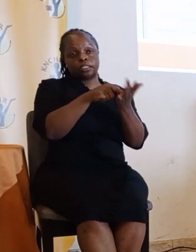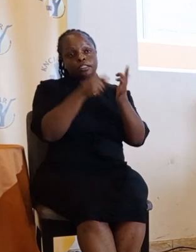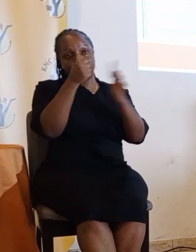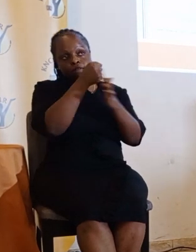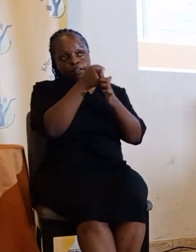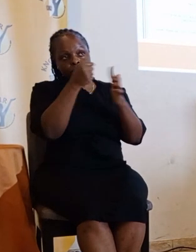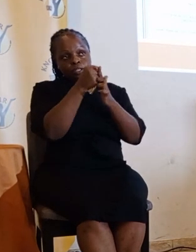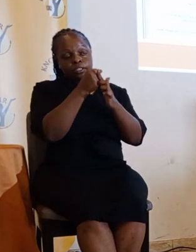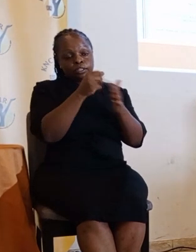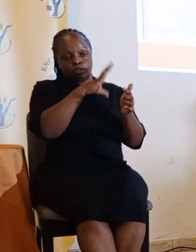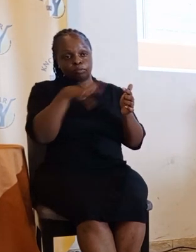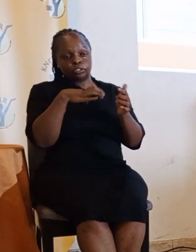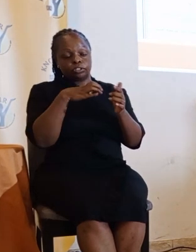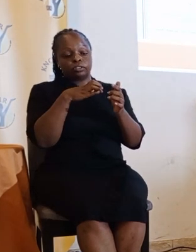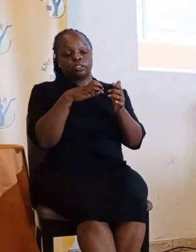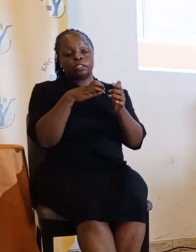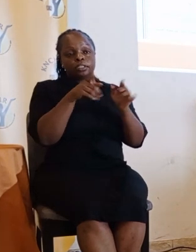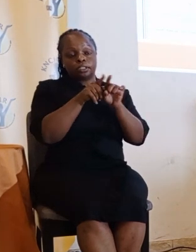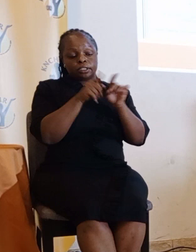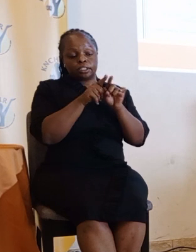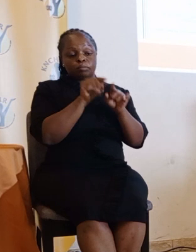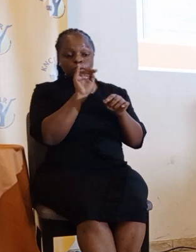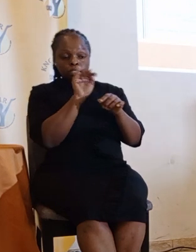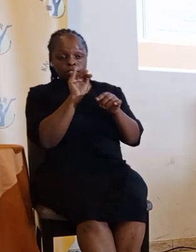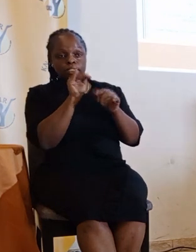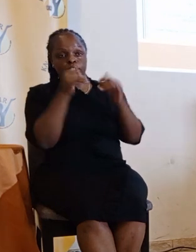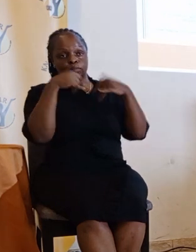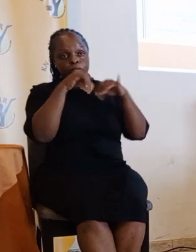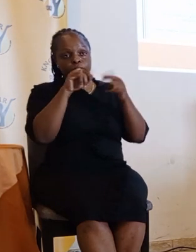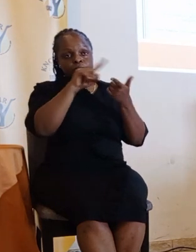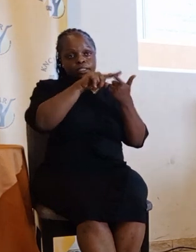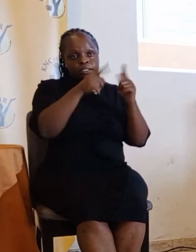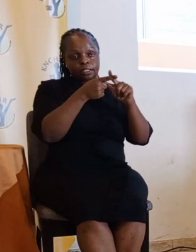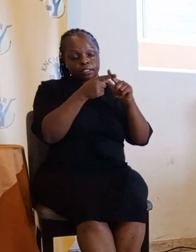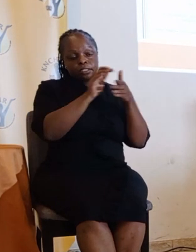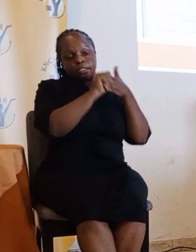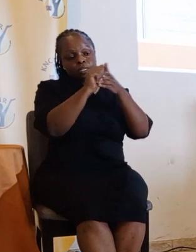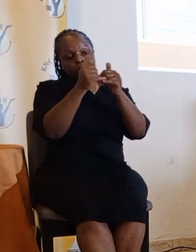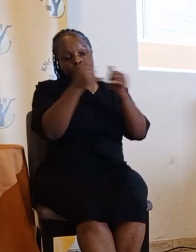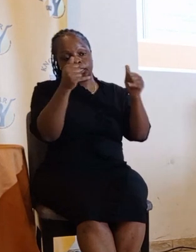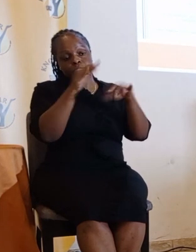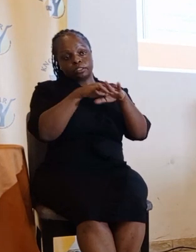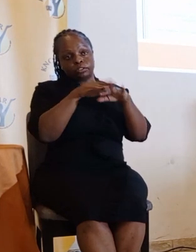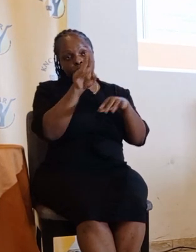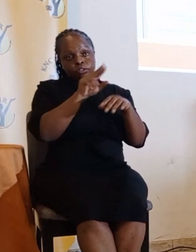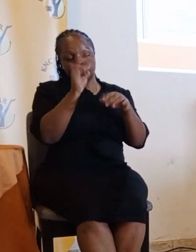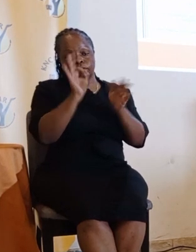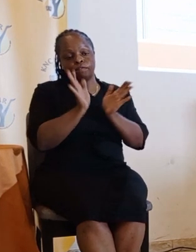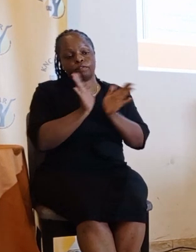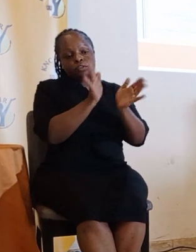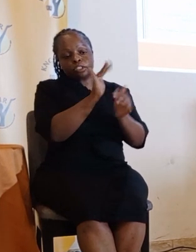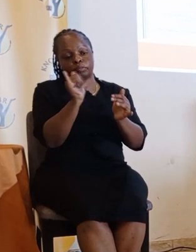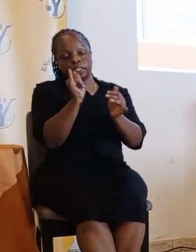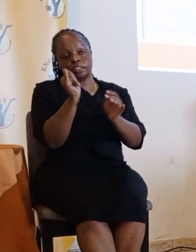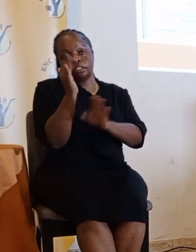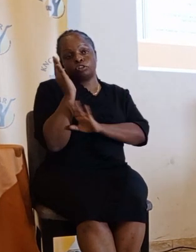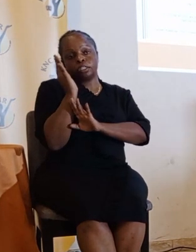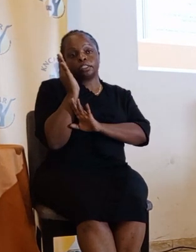violence. The Commission further urges on the implementation of standards and guidelines on the use of force by